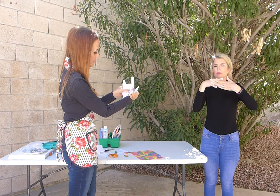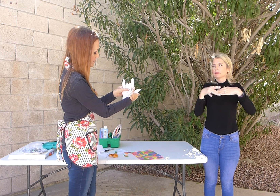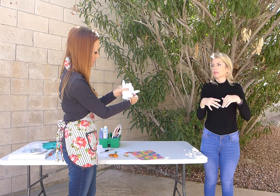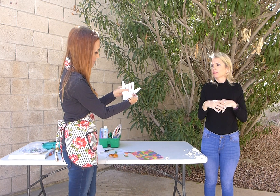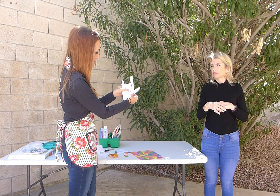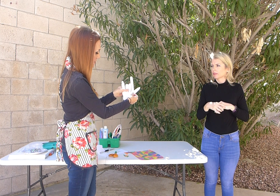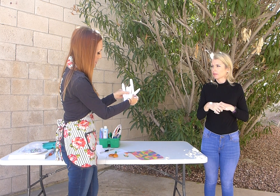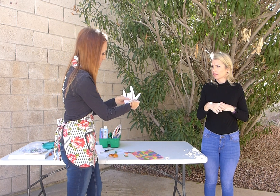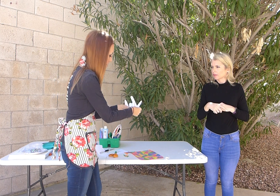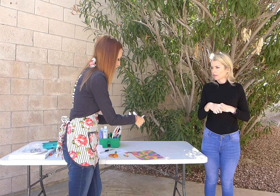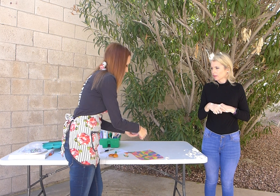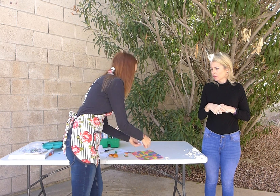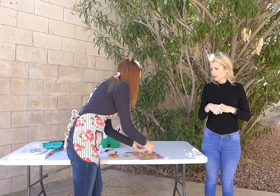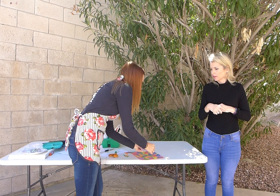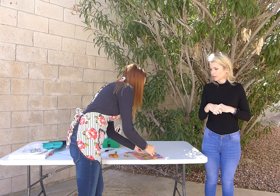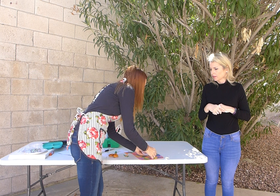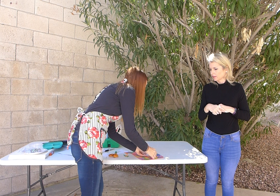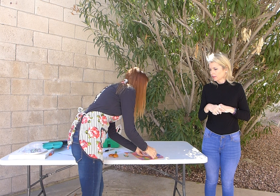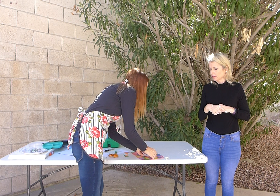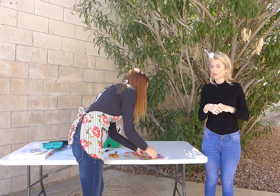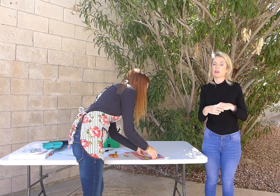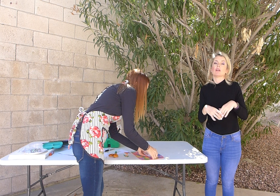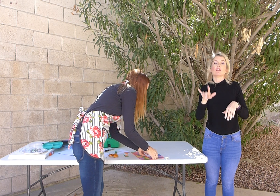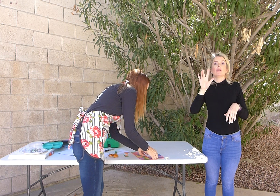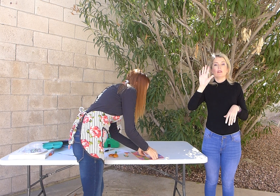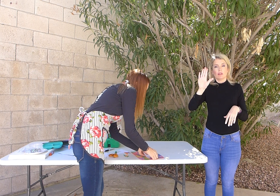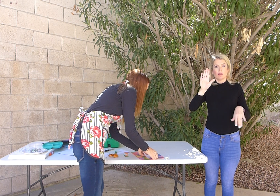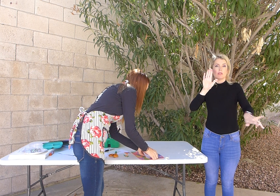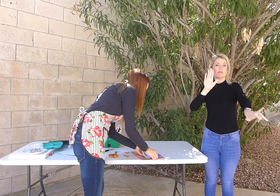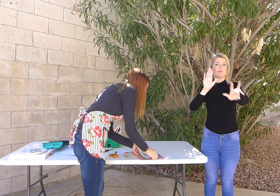Okay. So then you're going to put it back on.